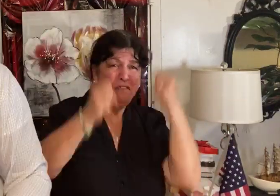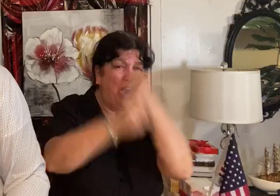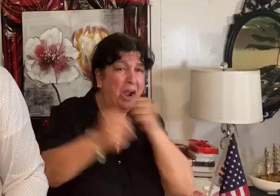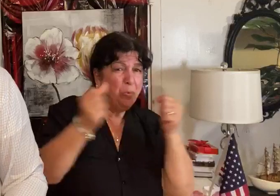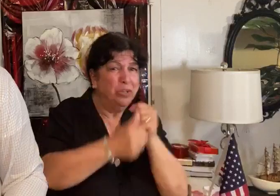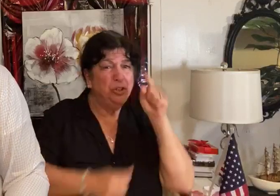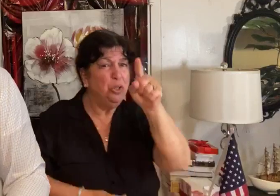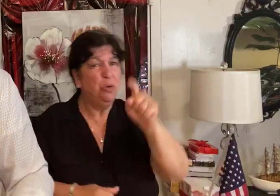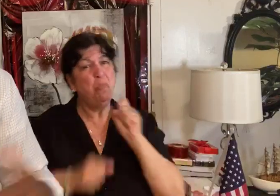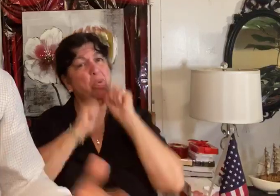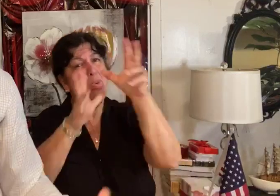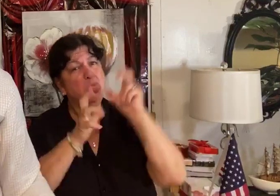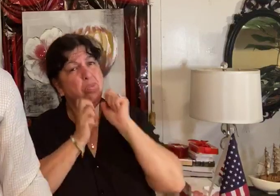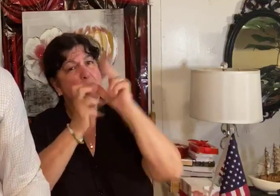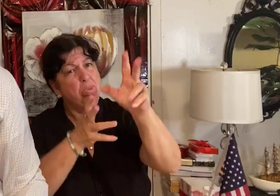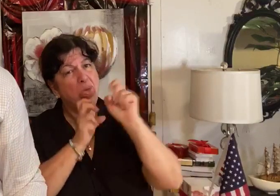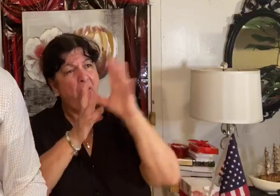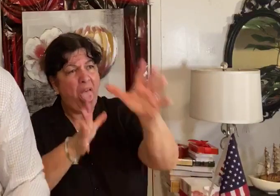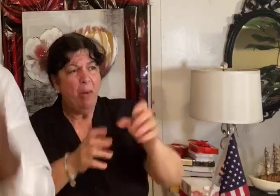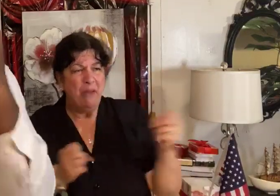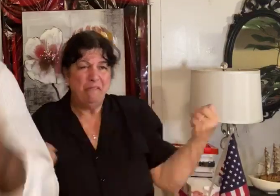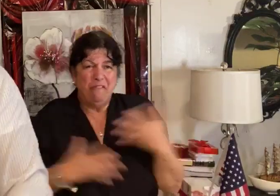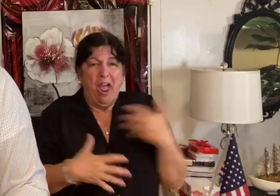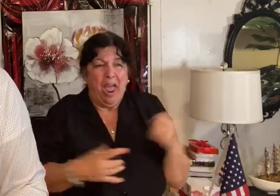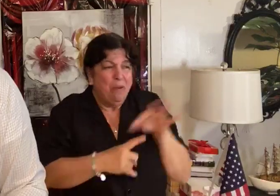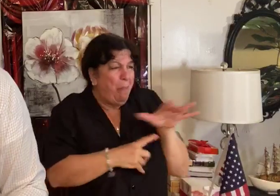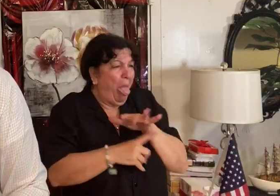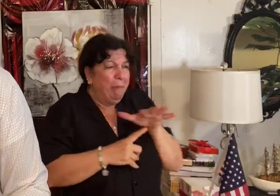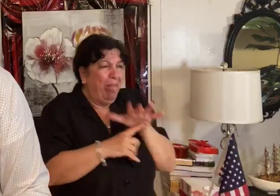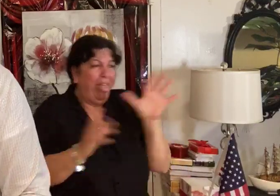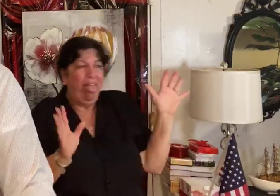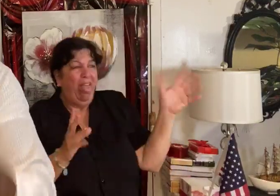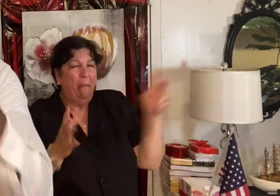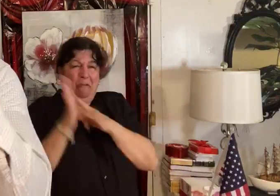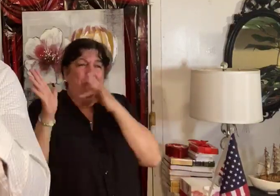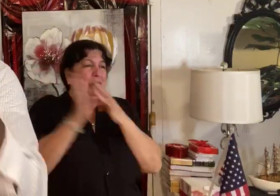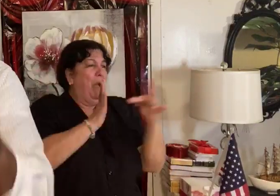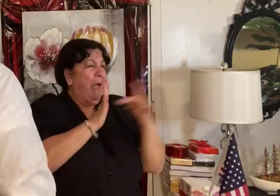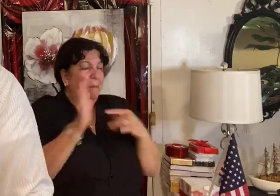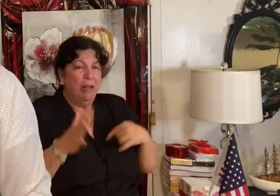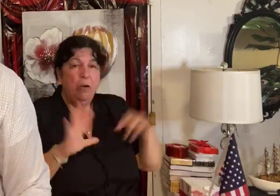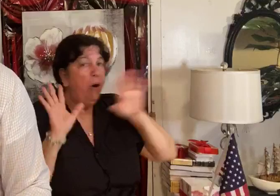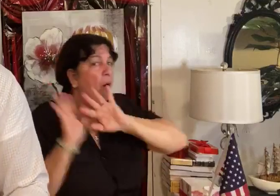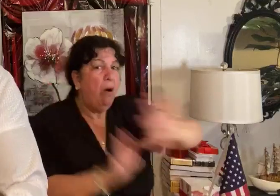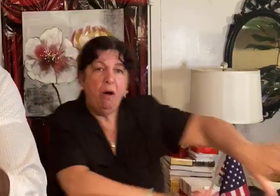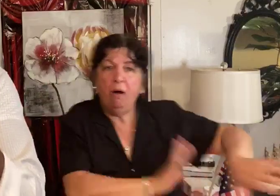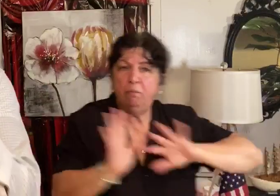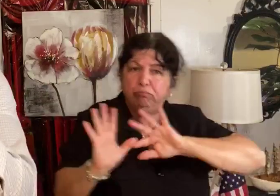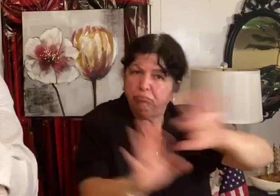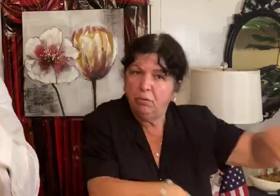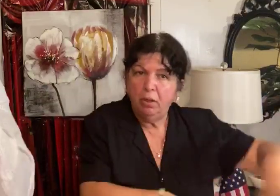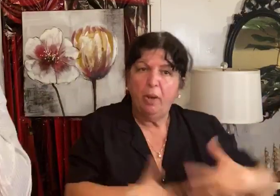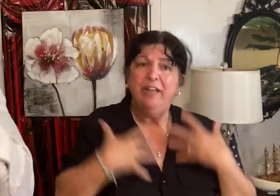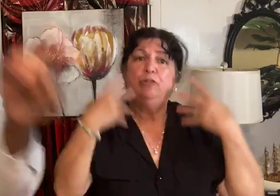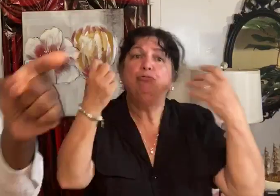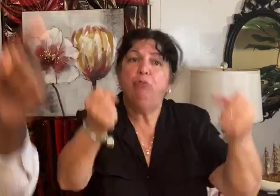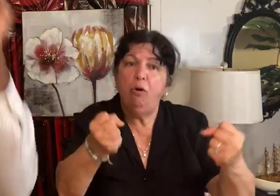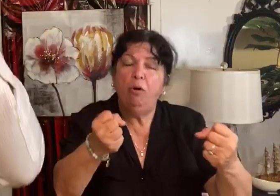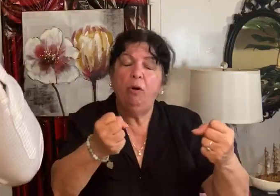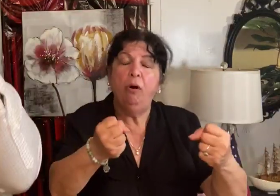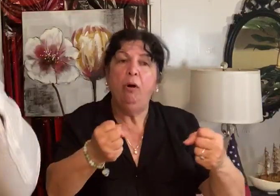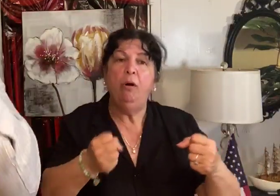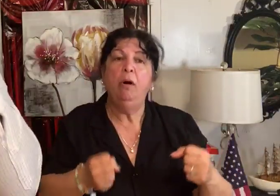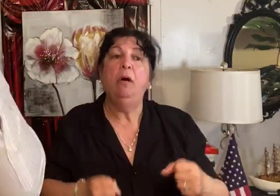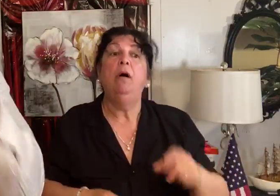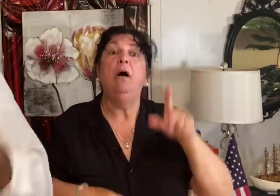be afraid of losing popularity or people criticizing you, but to be courageous. Listen to me. The Bible says, woe to them